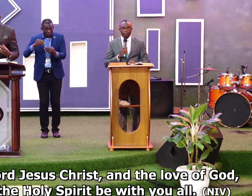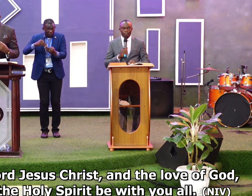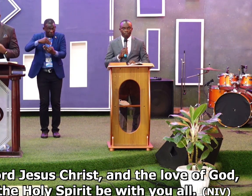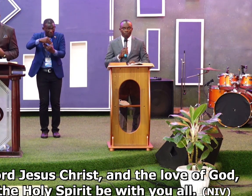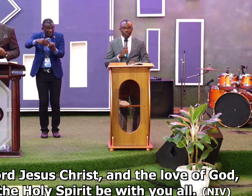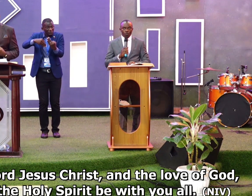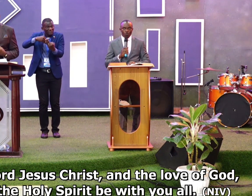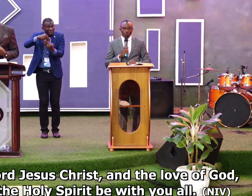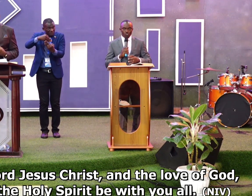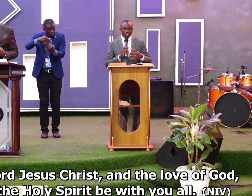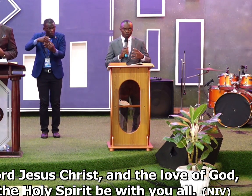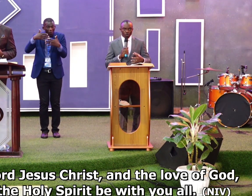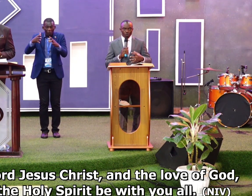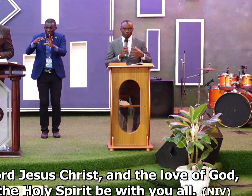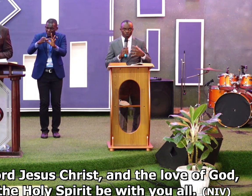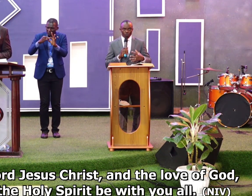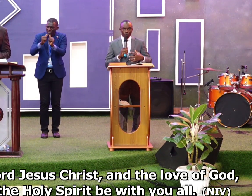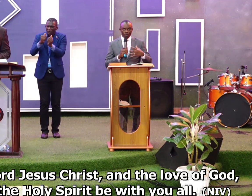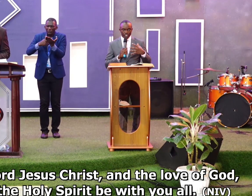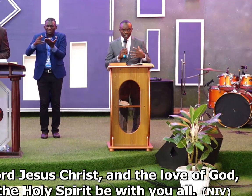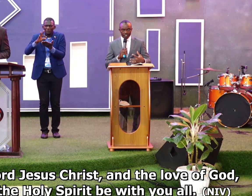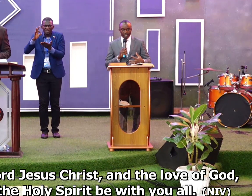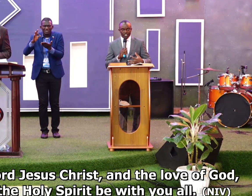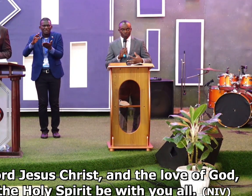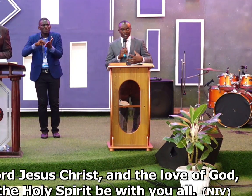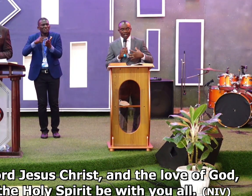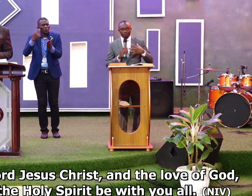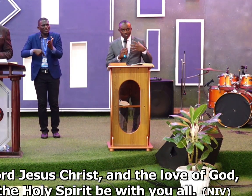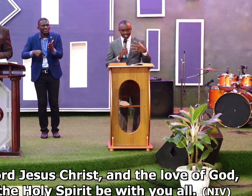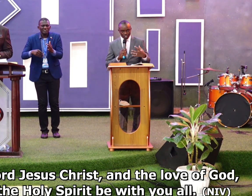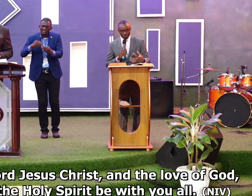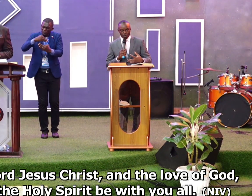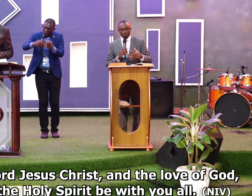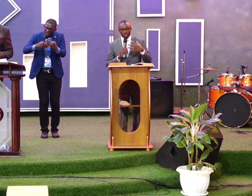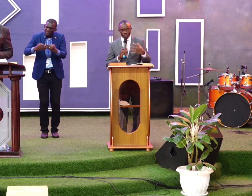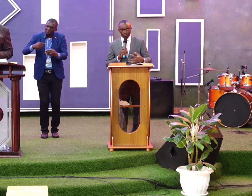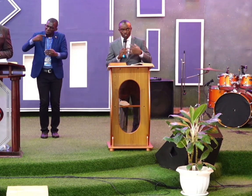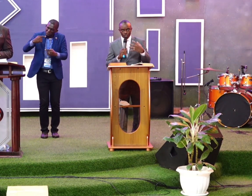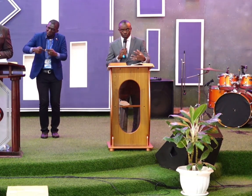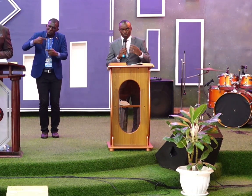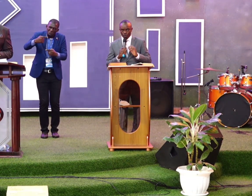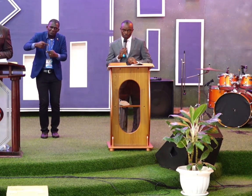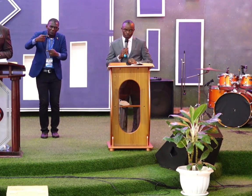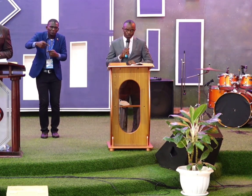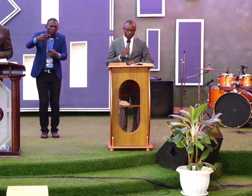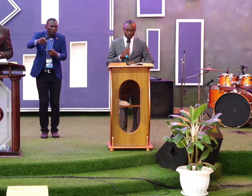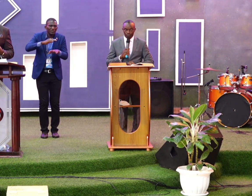constant fellowship. Kuno okusse kimu n'Omwoyo Omutukuvu kuba kutegeeza nti muberanga musa kimu bulijjo na bulijjo n'Omwoyo Omutukuvu. And